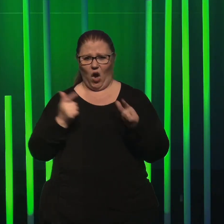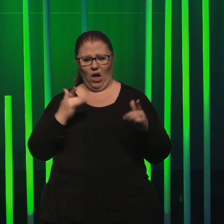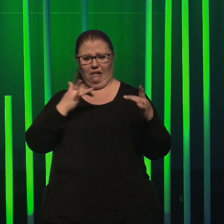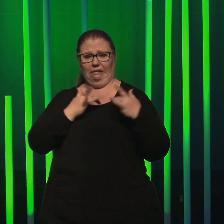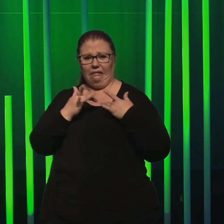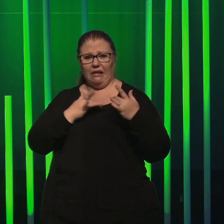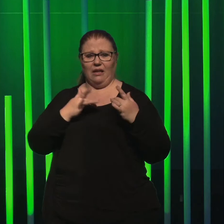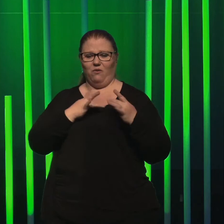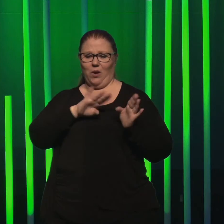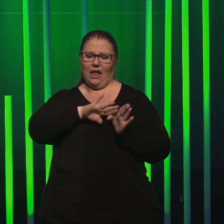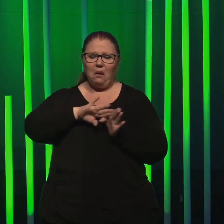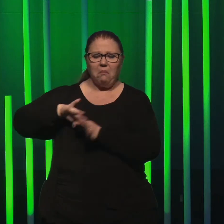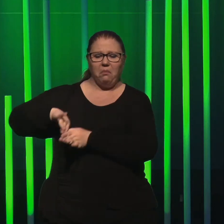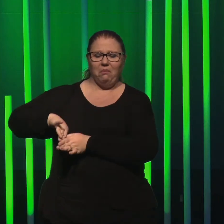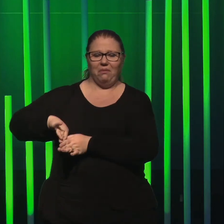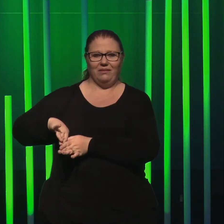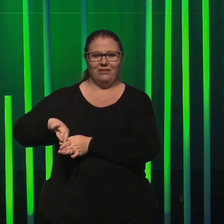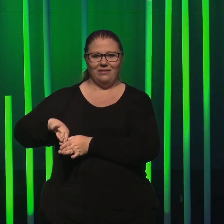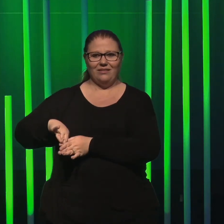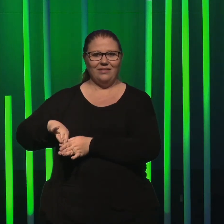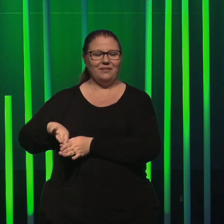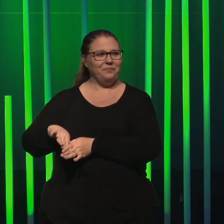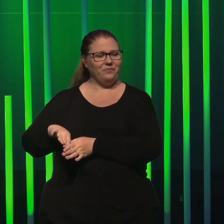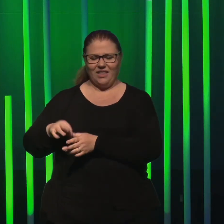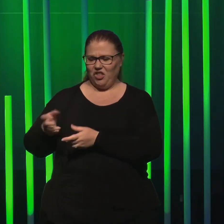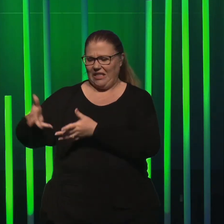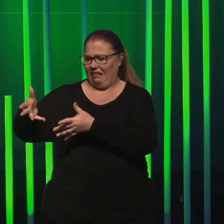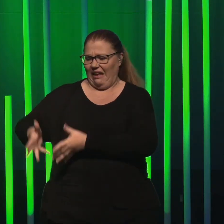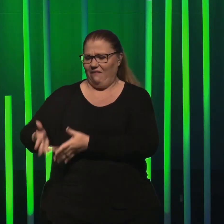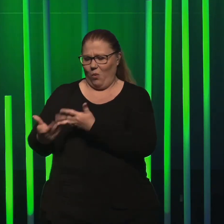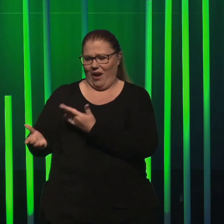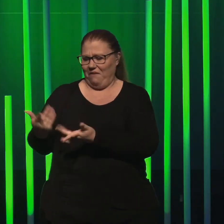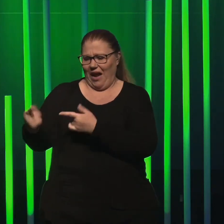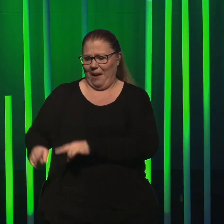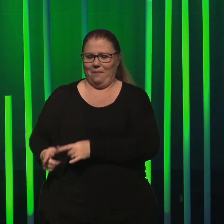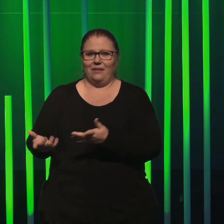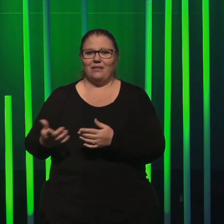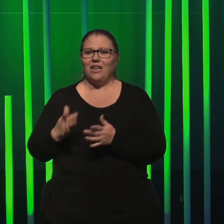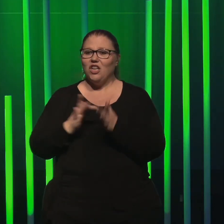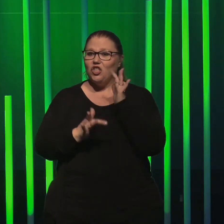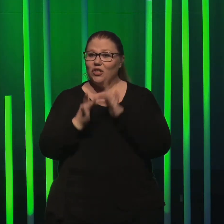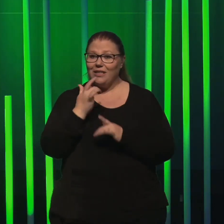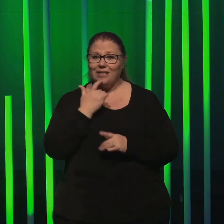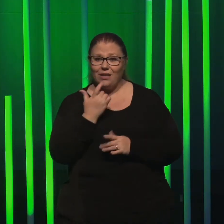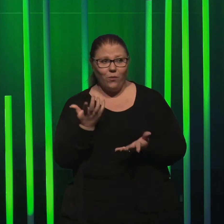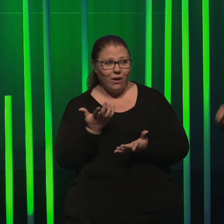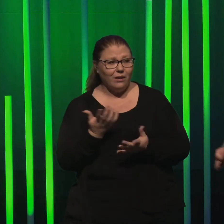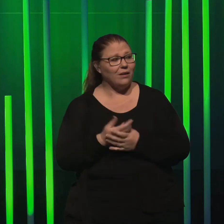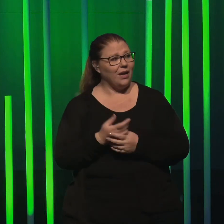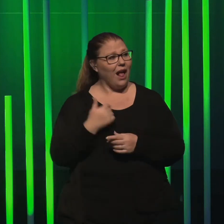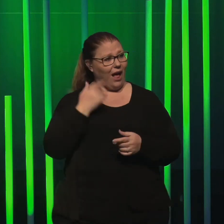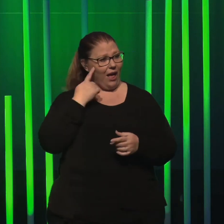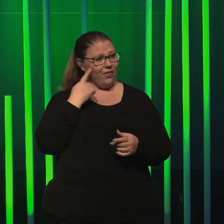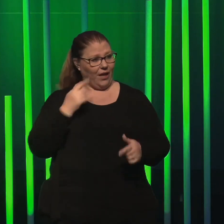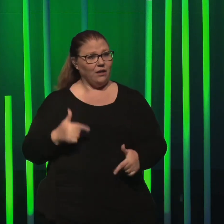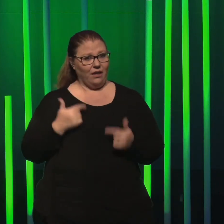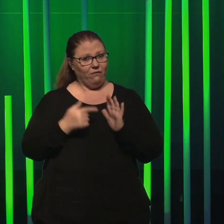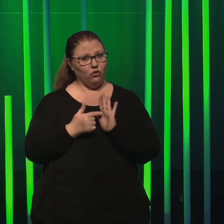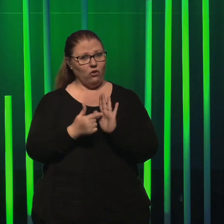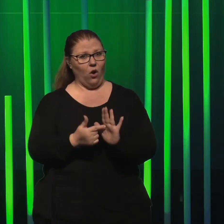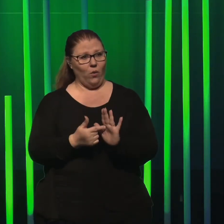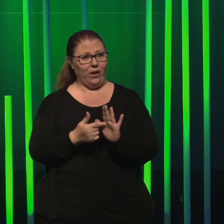for whatever happens? Leave it for what happens. And here's the thing, Jesus is basically saying, and I think living out the